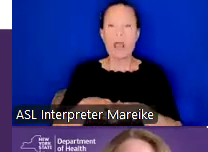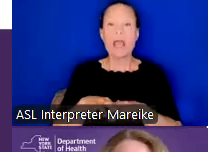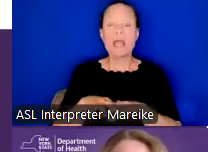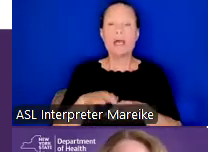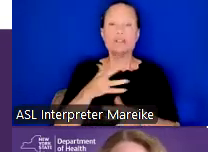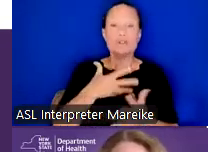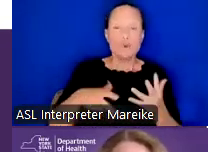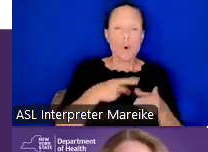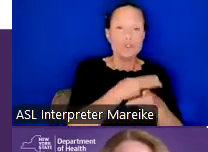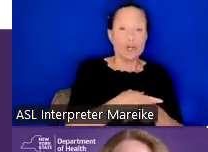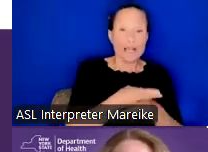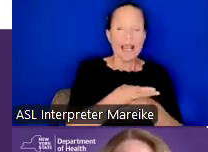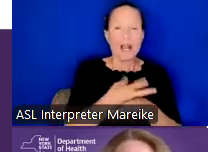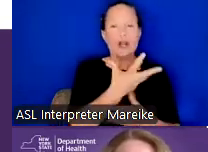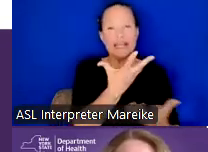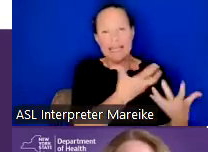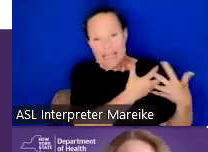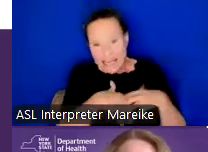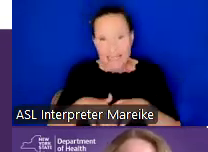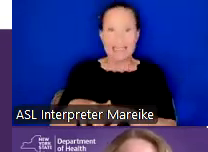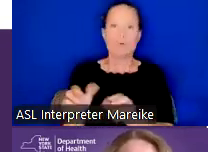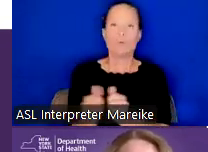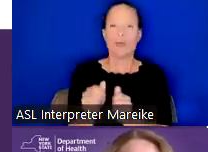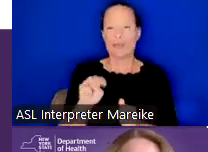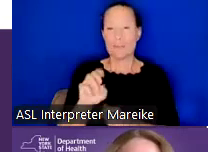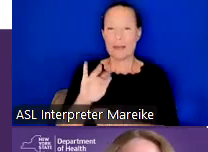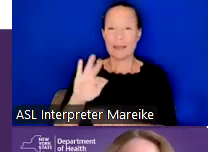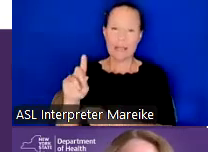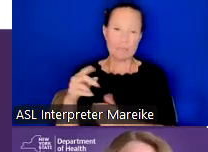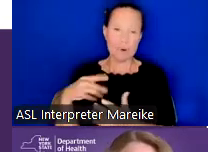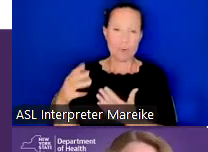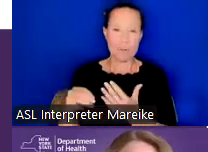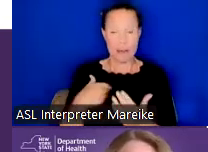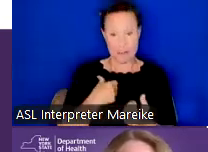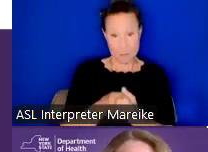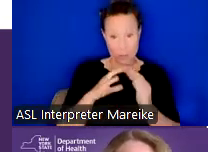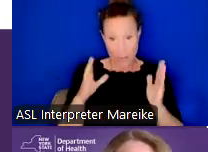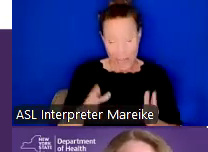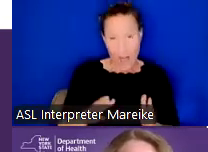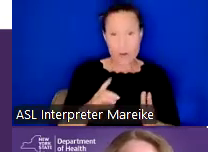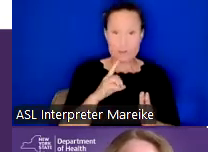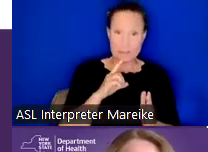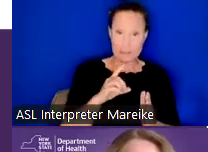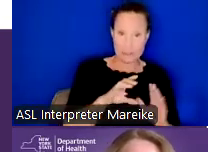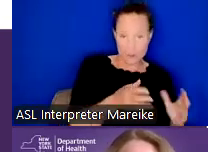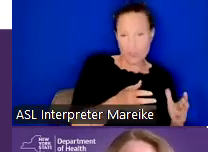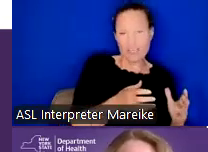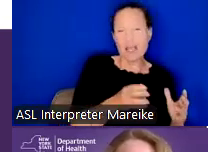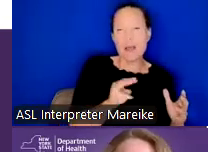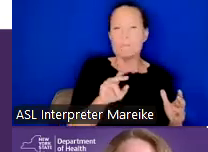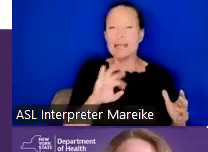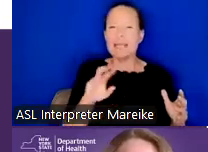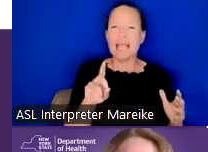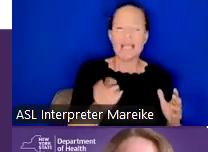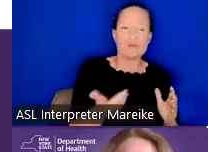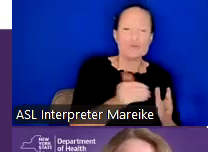the Medicaid program. And so we have a supportive housing unit, which is our Medicaid redesign team,